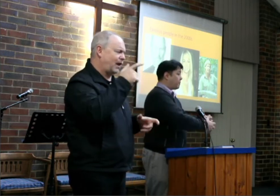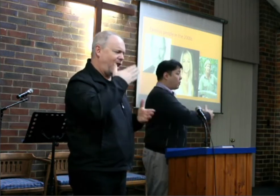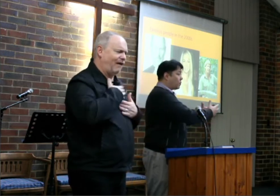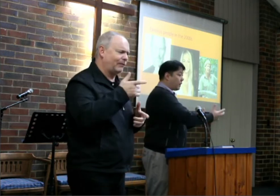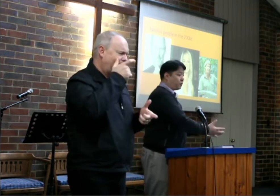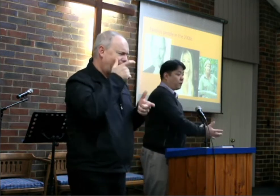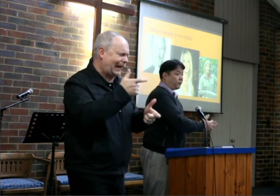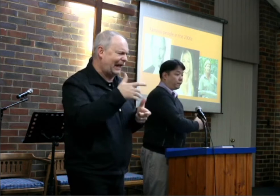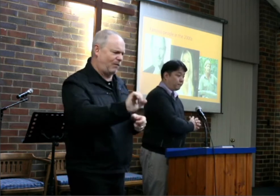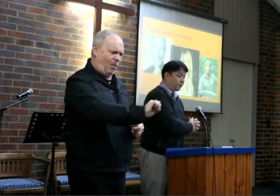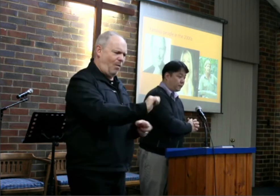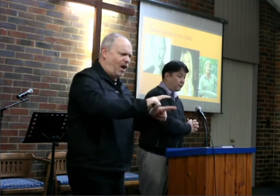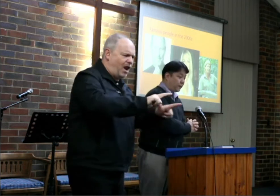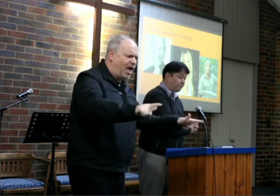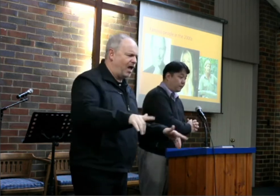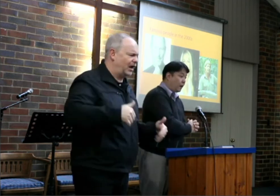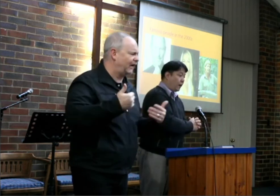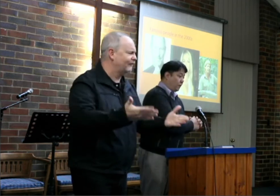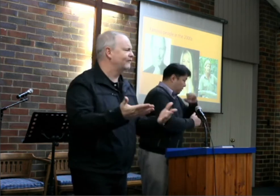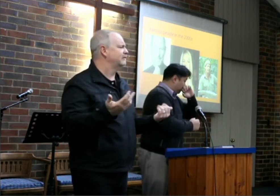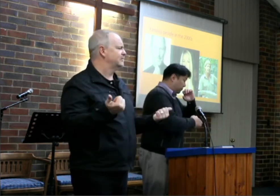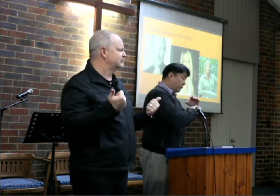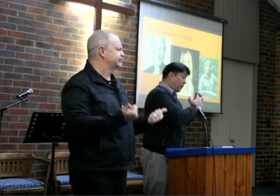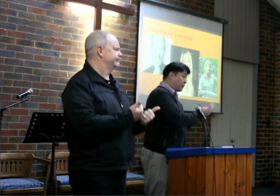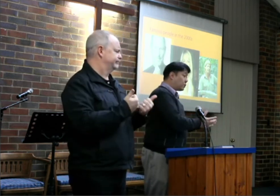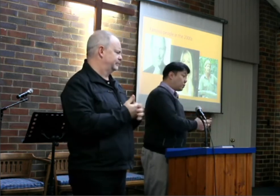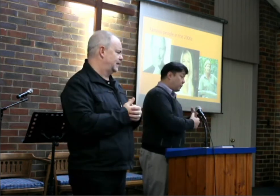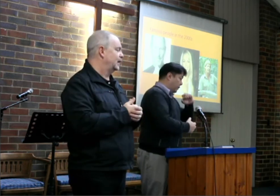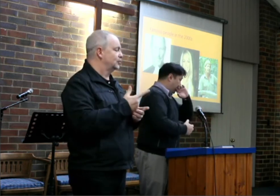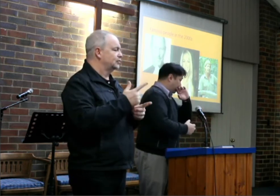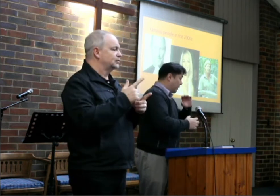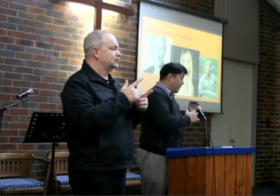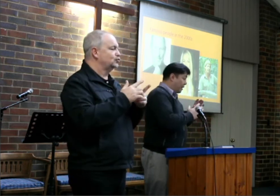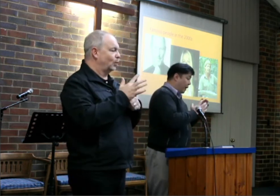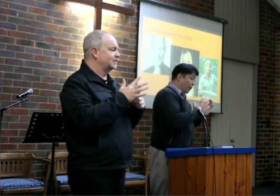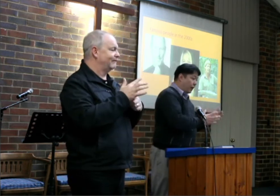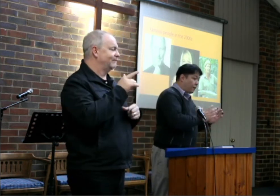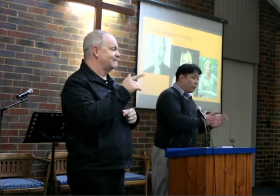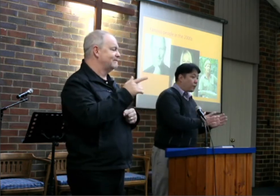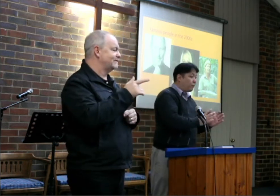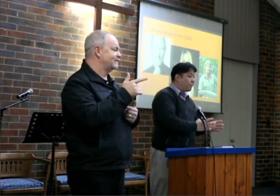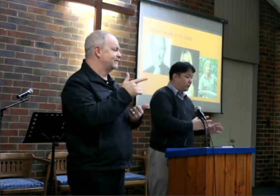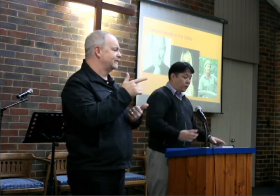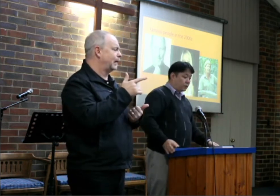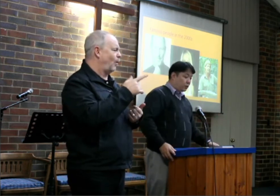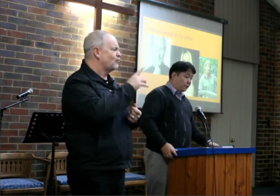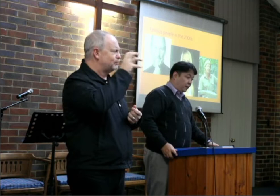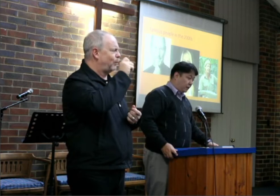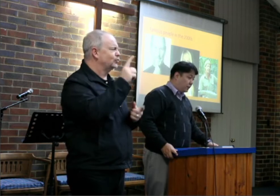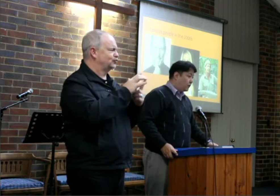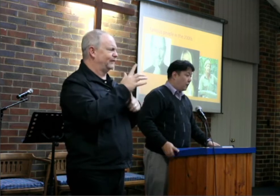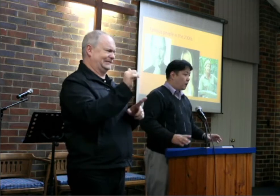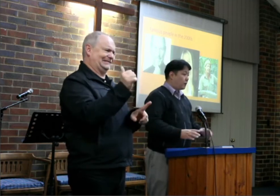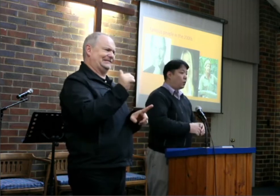gave them their own land to live in, yeah? And so Joseph, while everyone remembered what Joseph